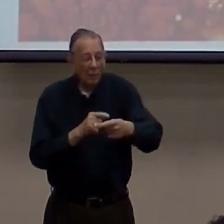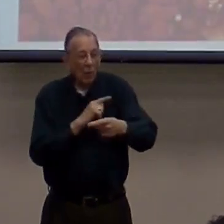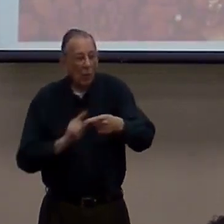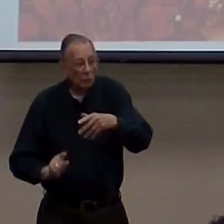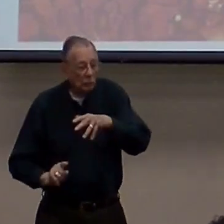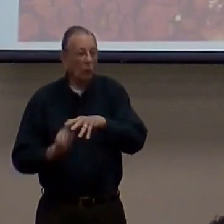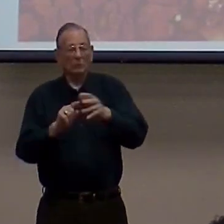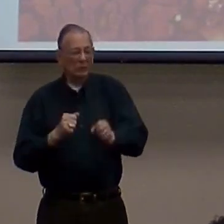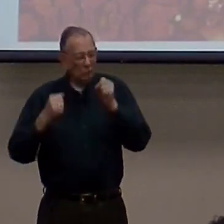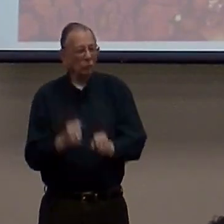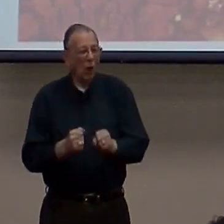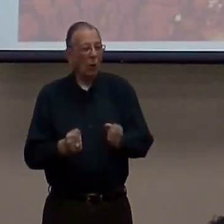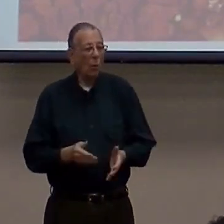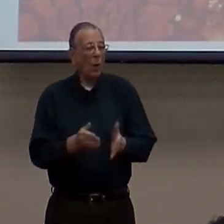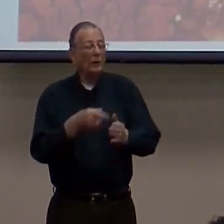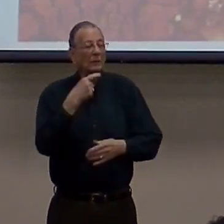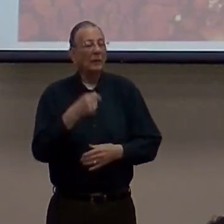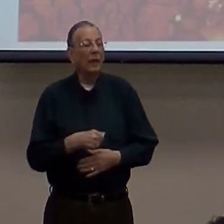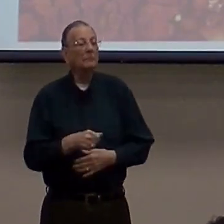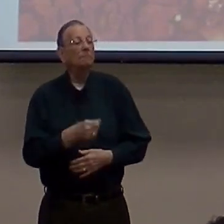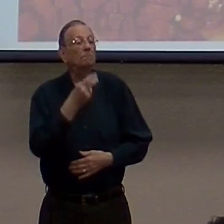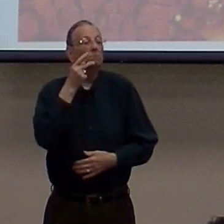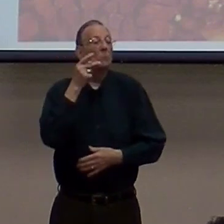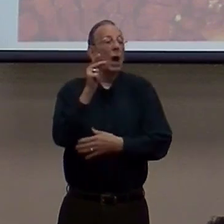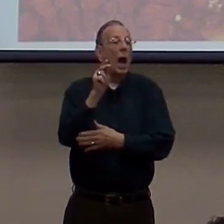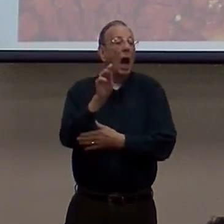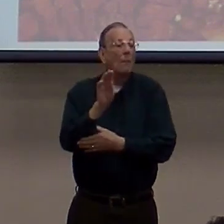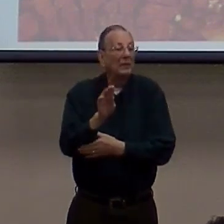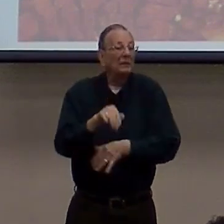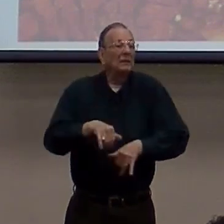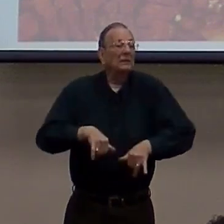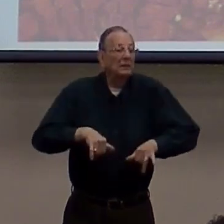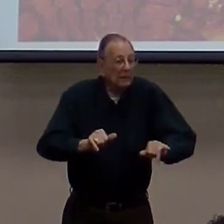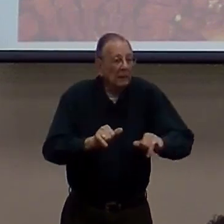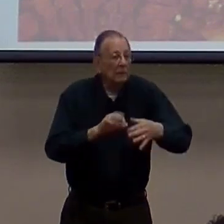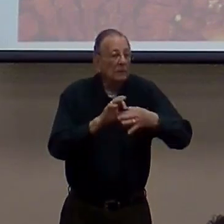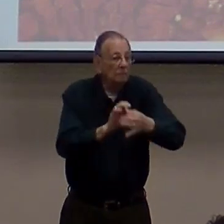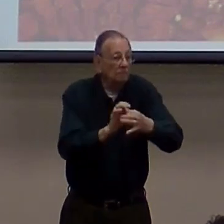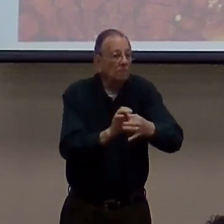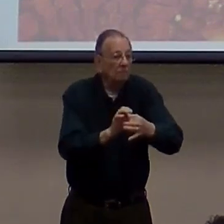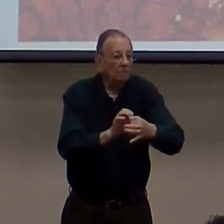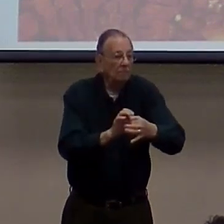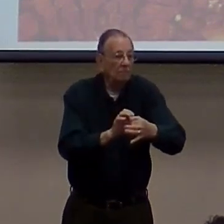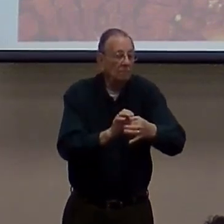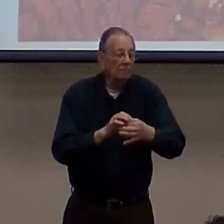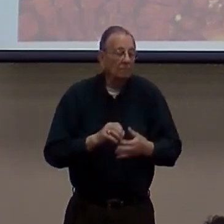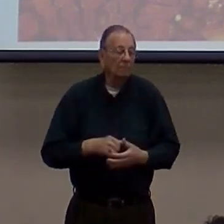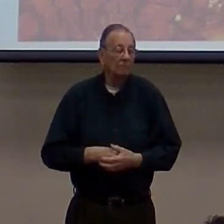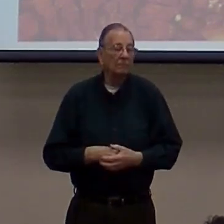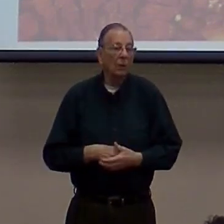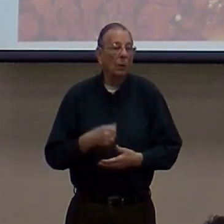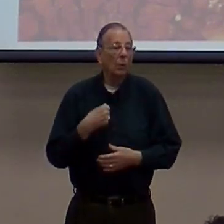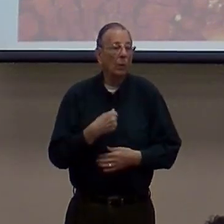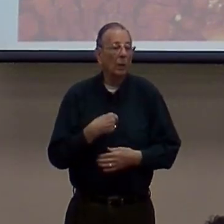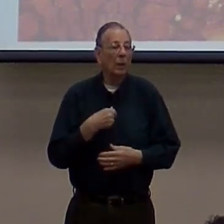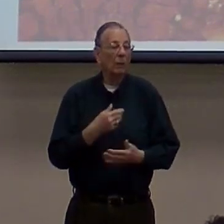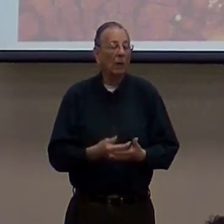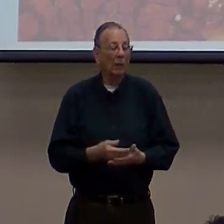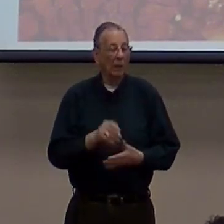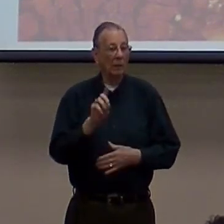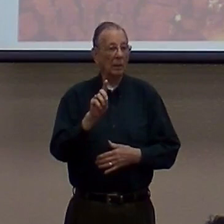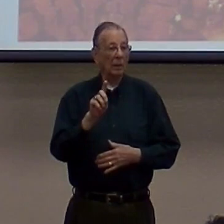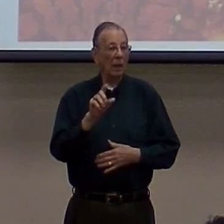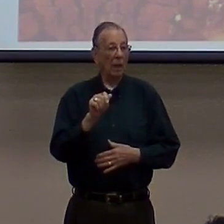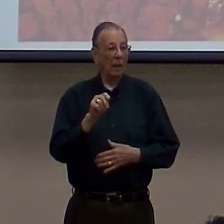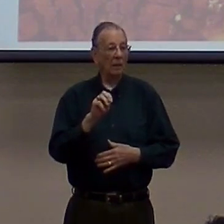way to say the promises are still intact. But when we get to the time of Daniel,